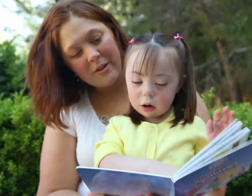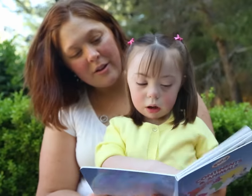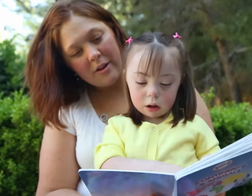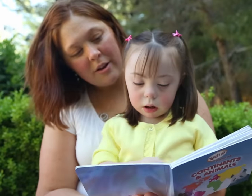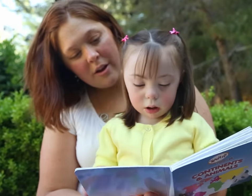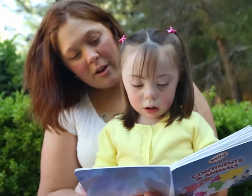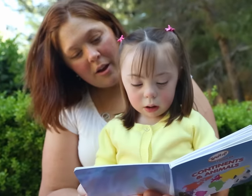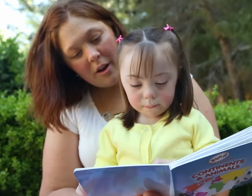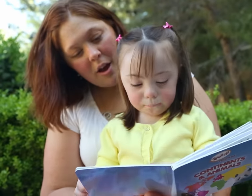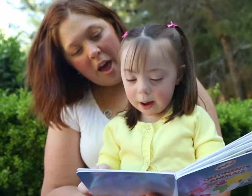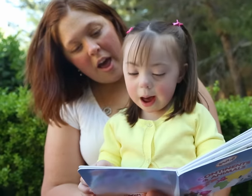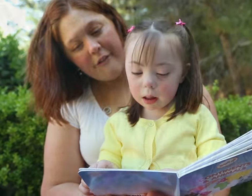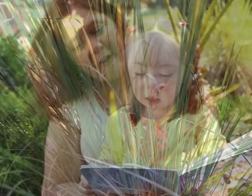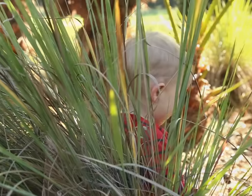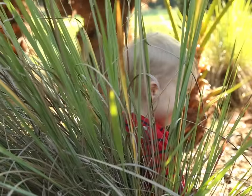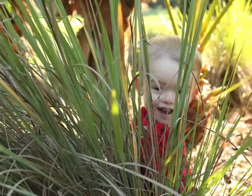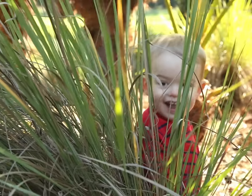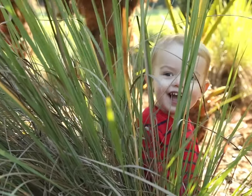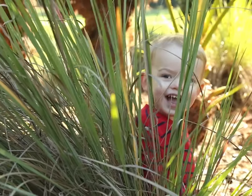is a surprise. You and I will find the wonderful.